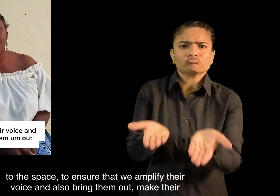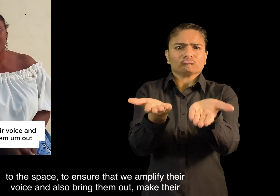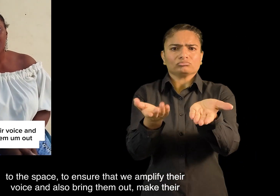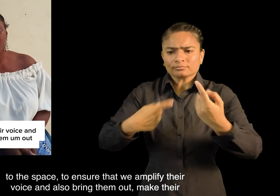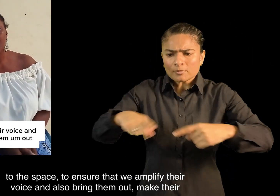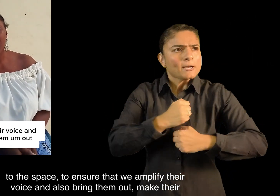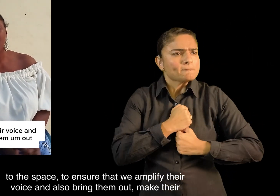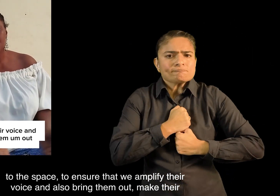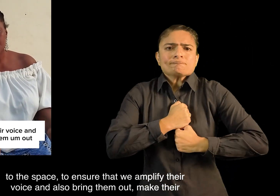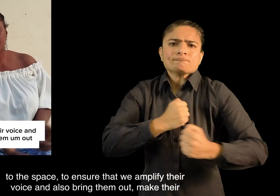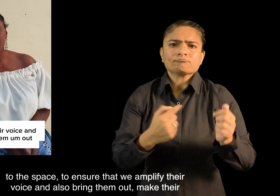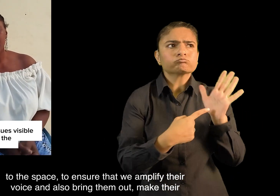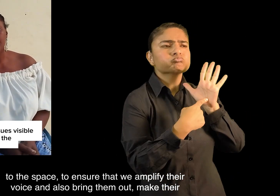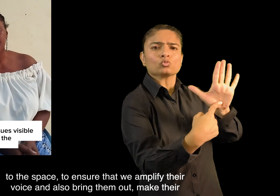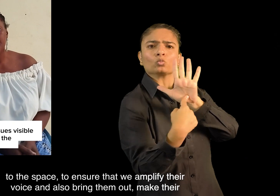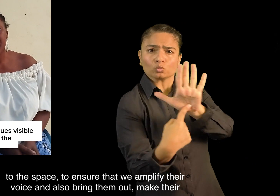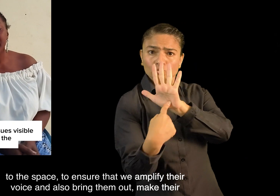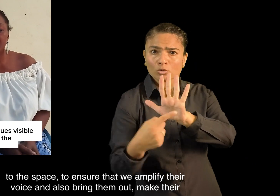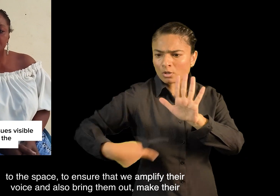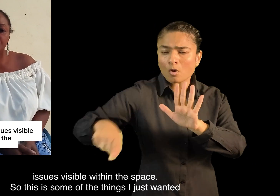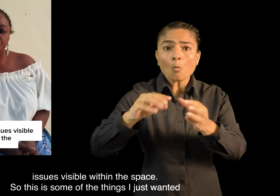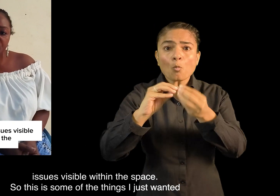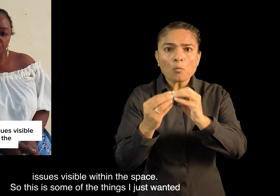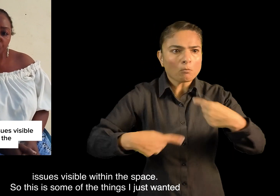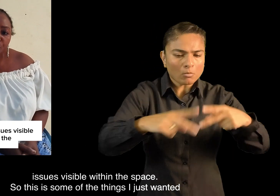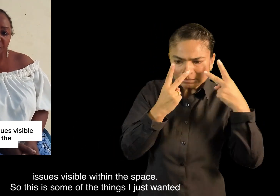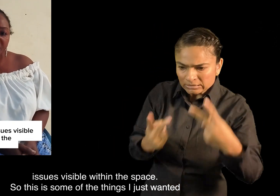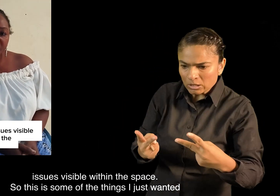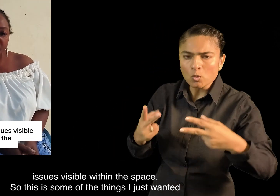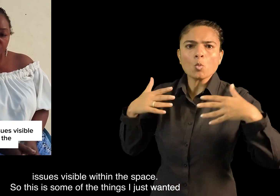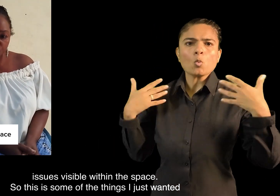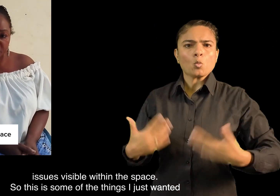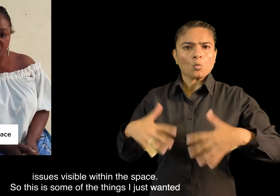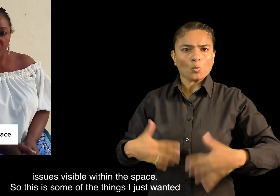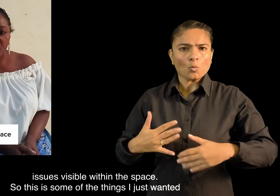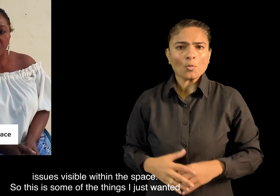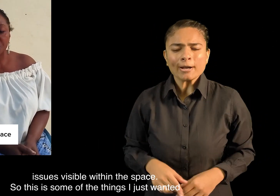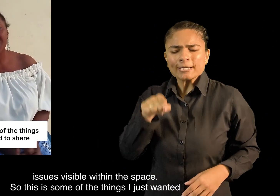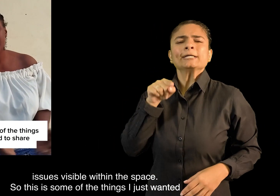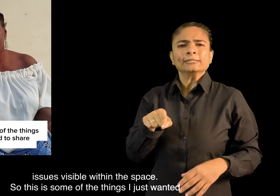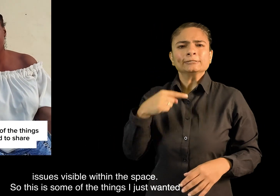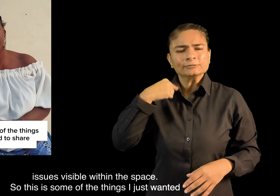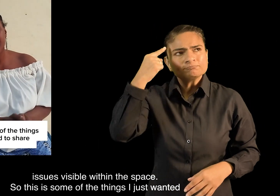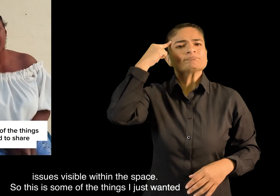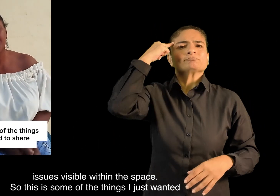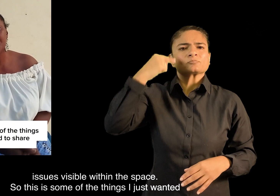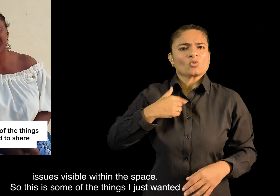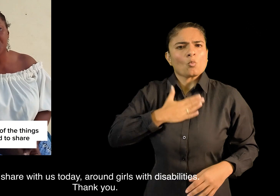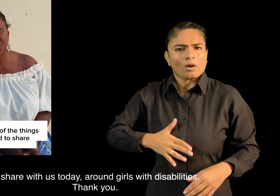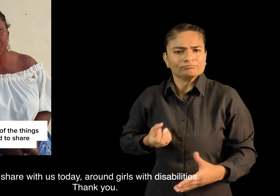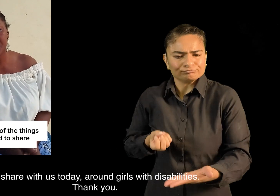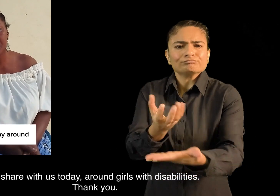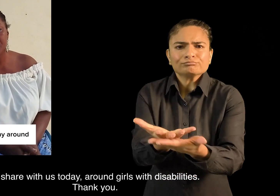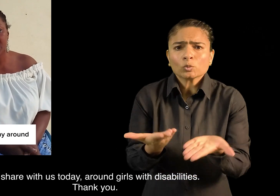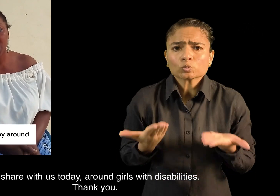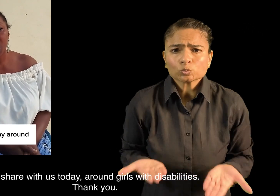them out, make their issues visible within the space. So this is some of the things I just wanted to